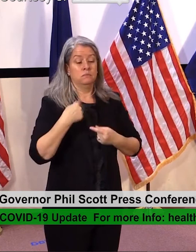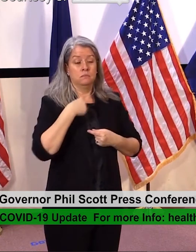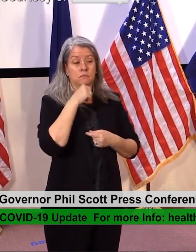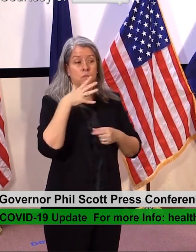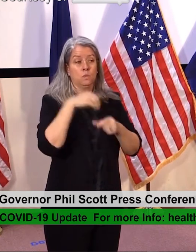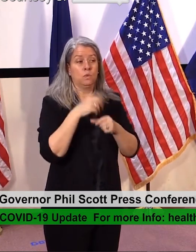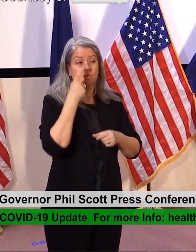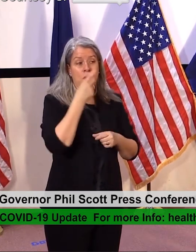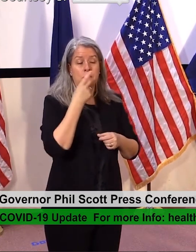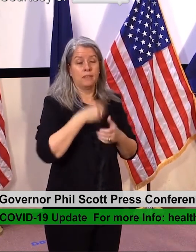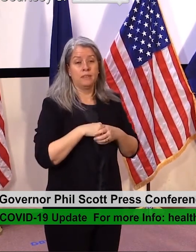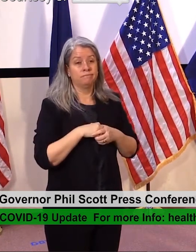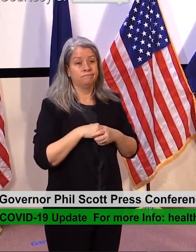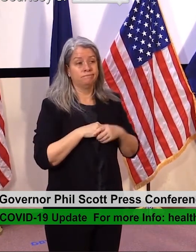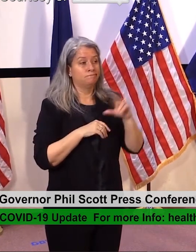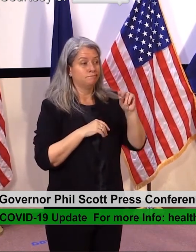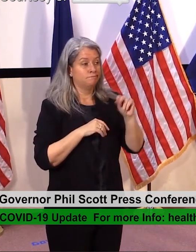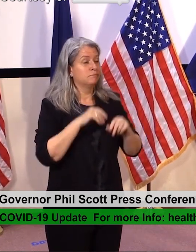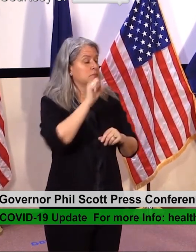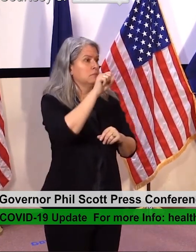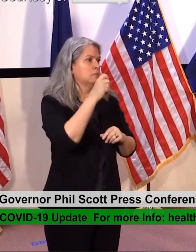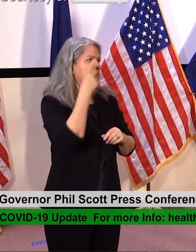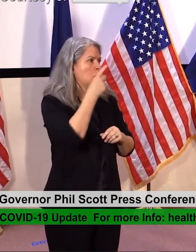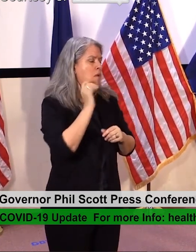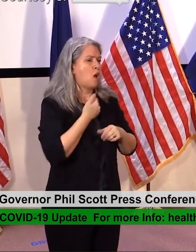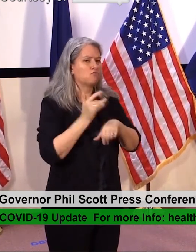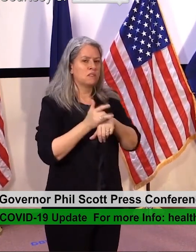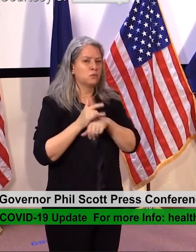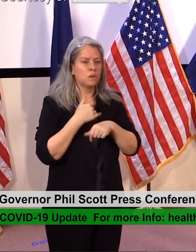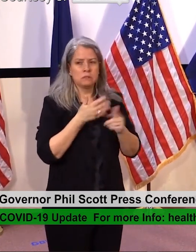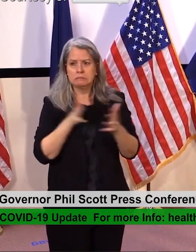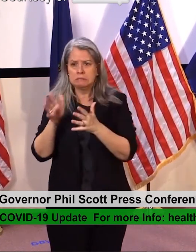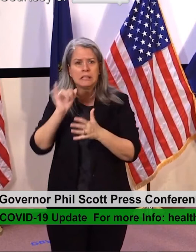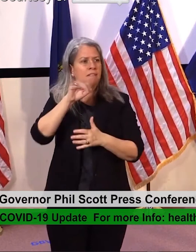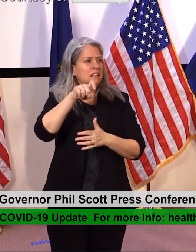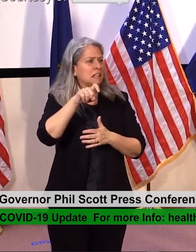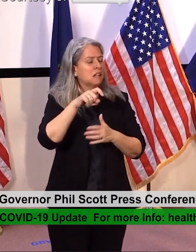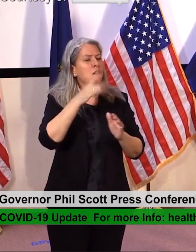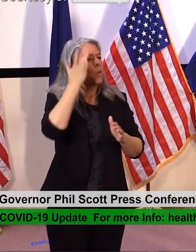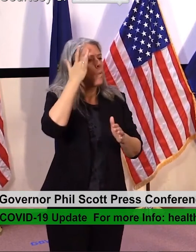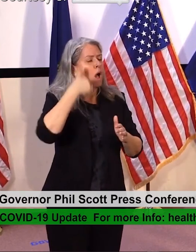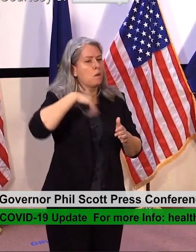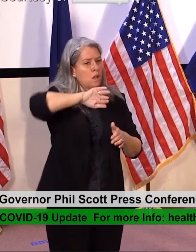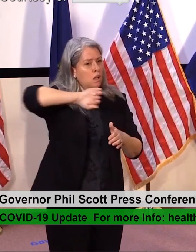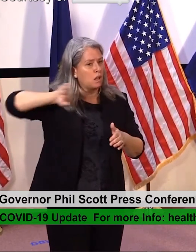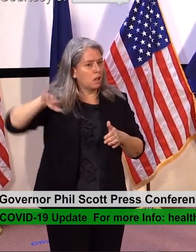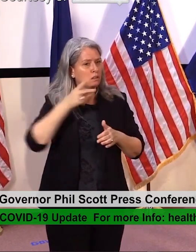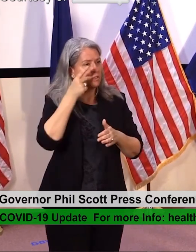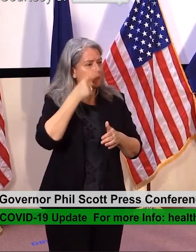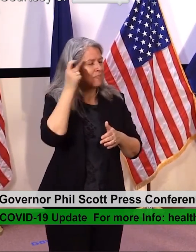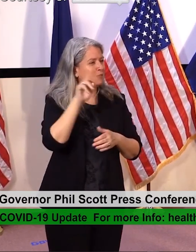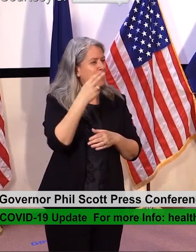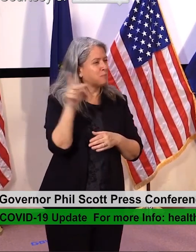numbers. Obviously, Dartmouth is a resource that we can turn to if we have to. The reason we haven't included Dartmouth is because